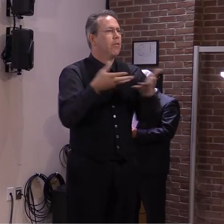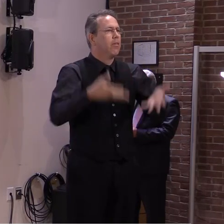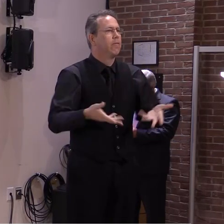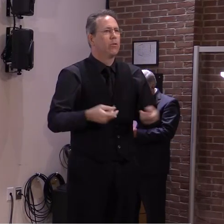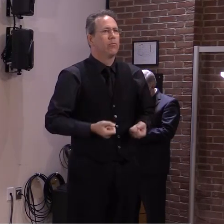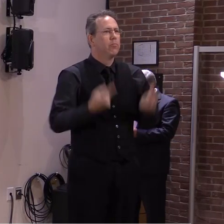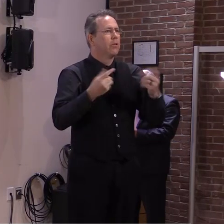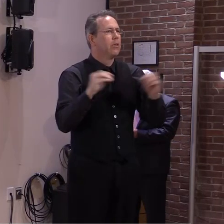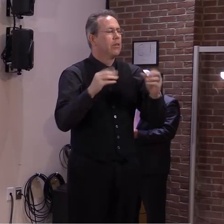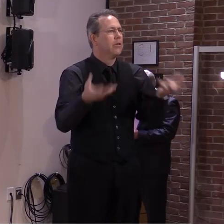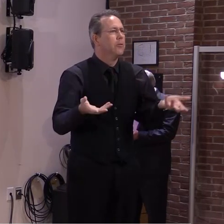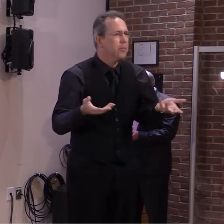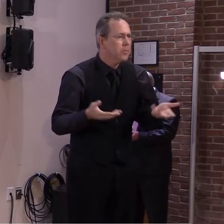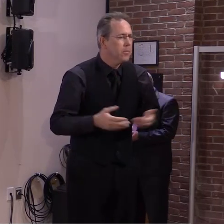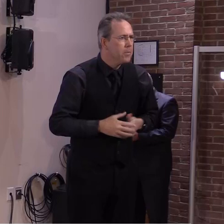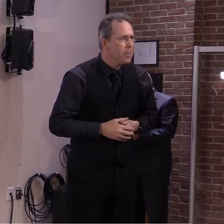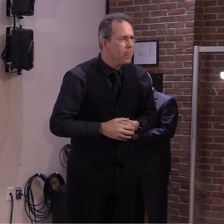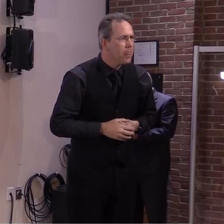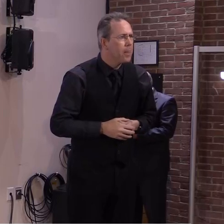to backfill